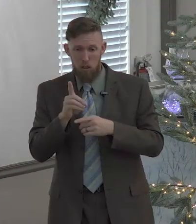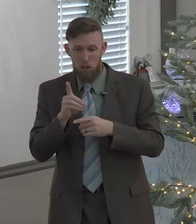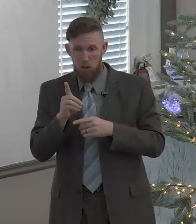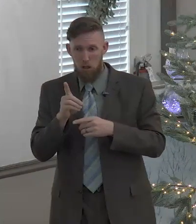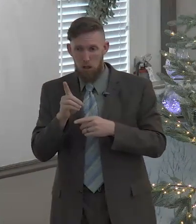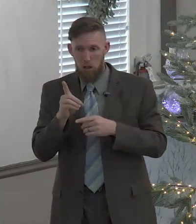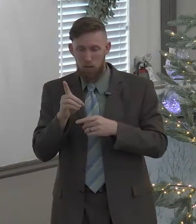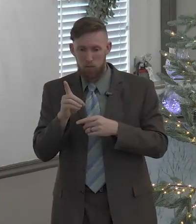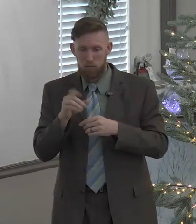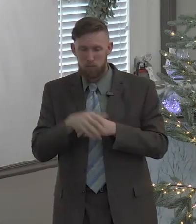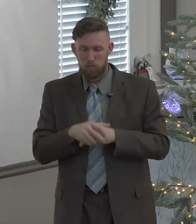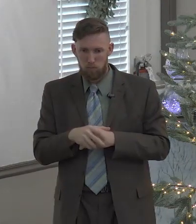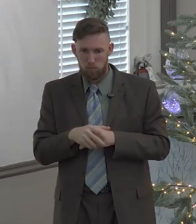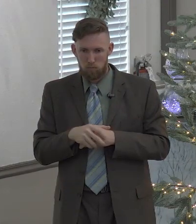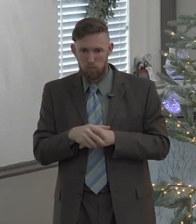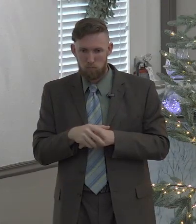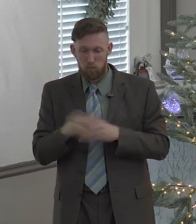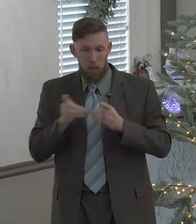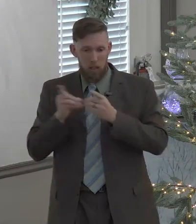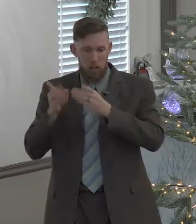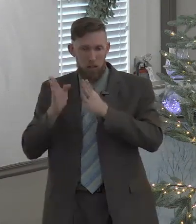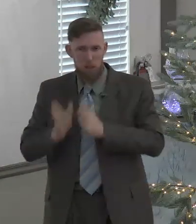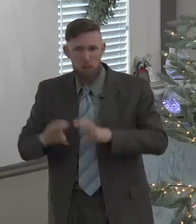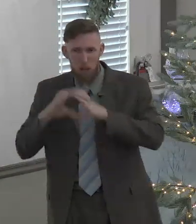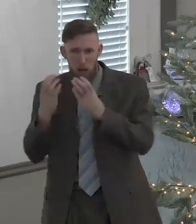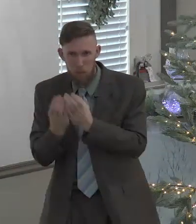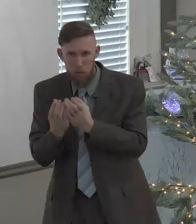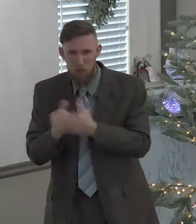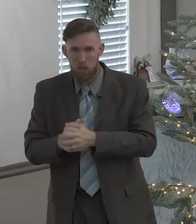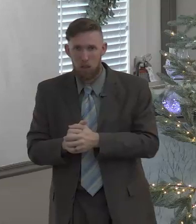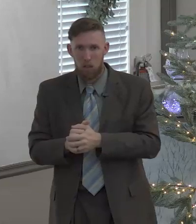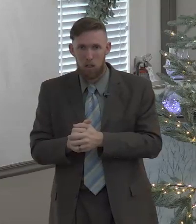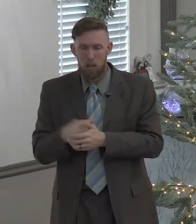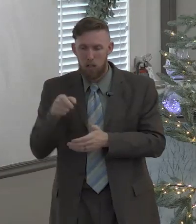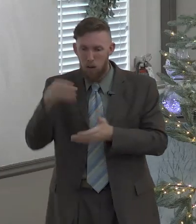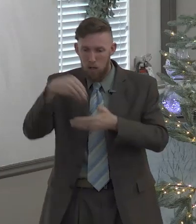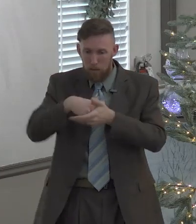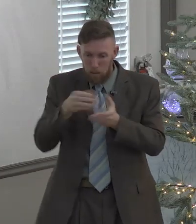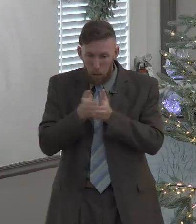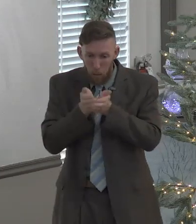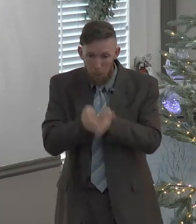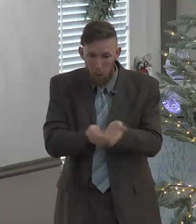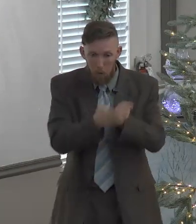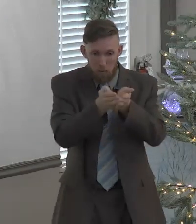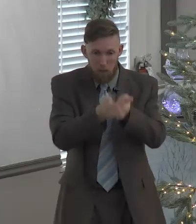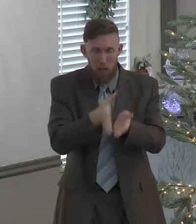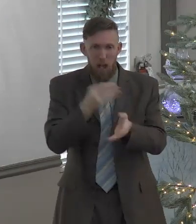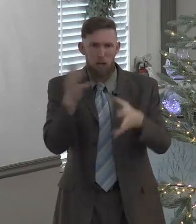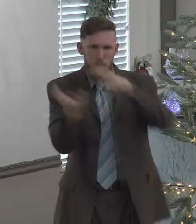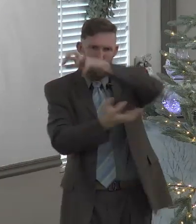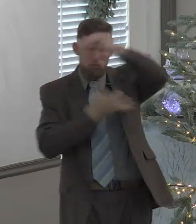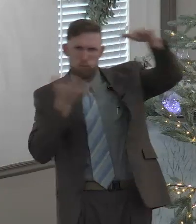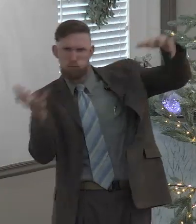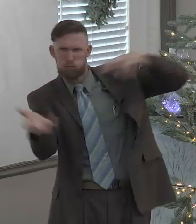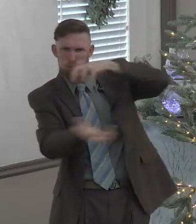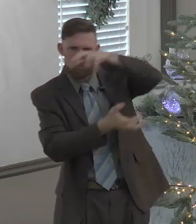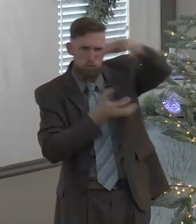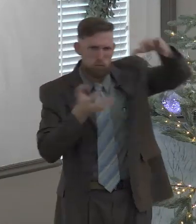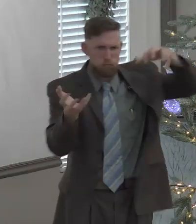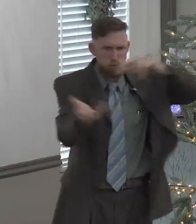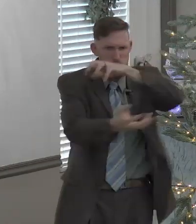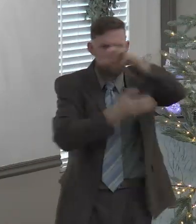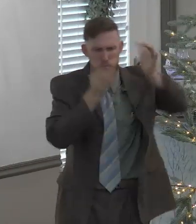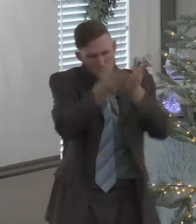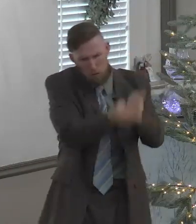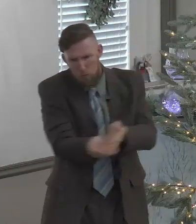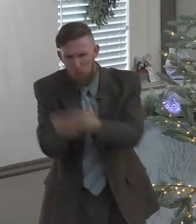the disciples that were terrified. He was sleeping in the bottom of the boat and a big storm comes up. They're terrified they're going to die,